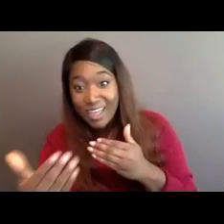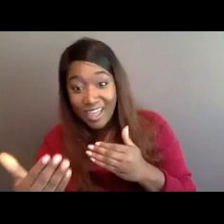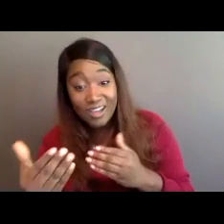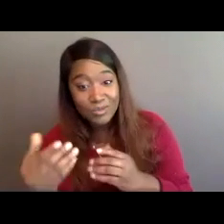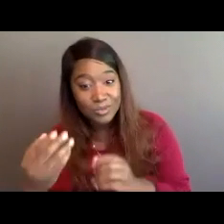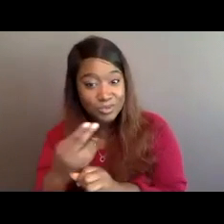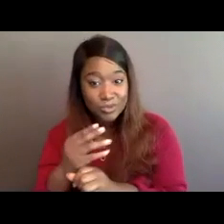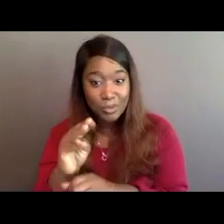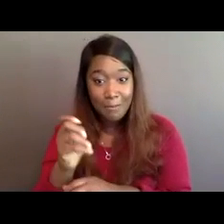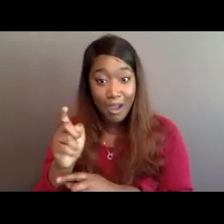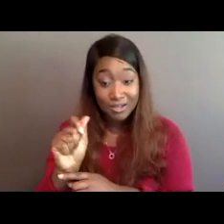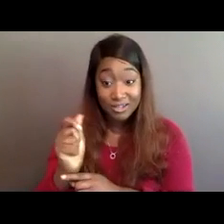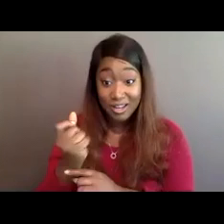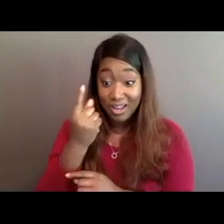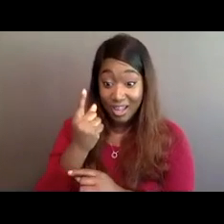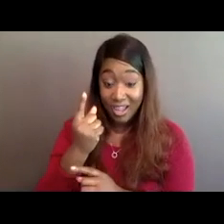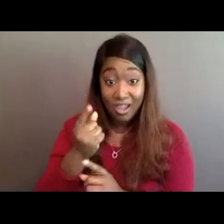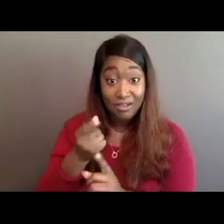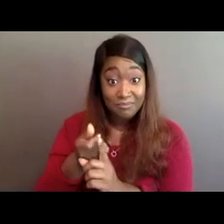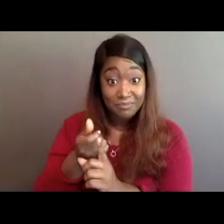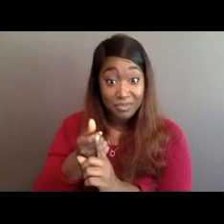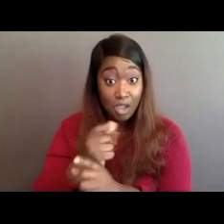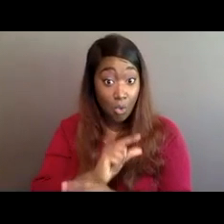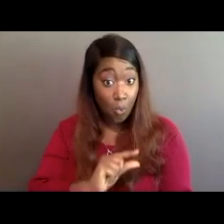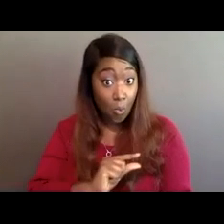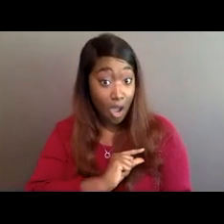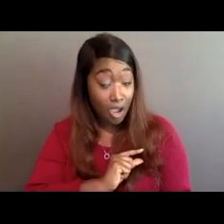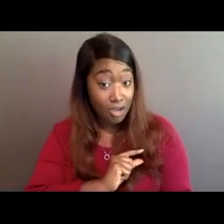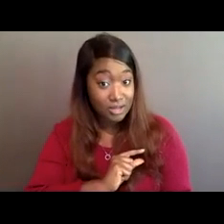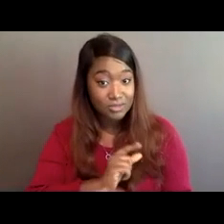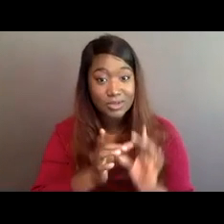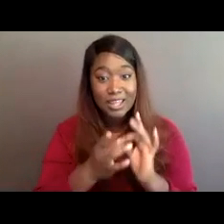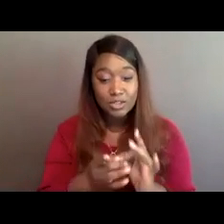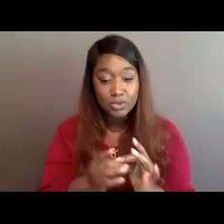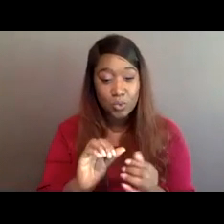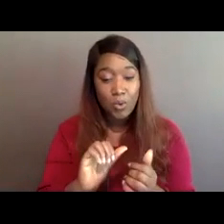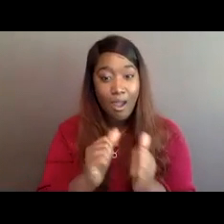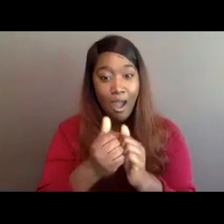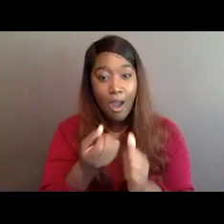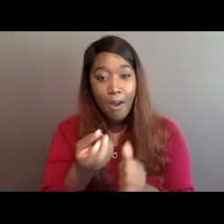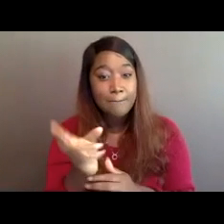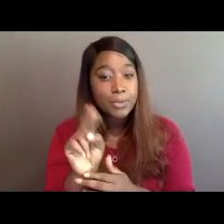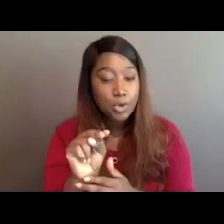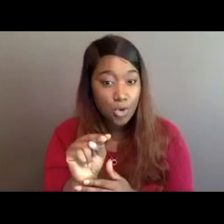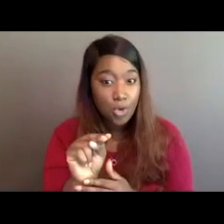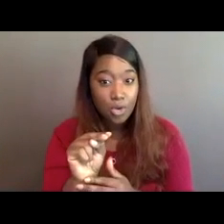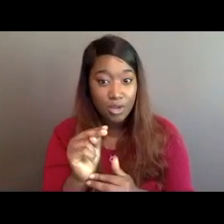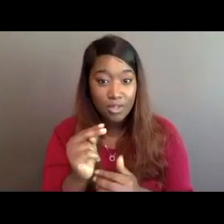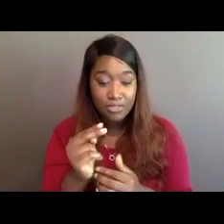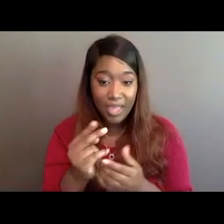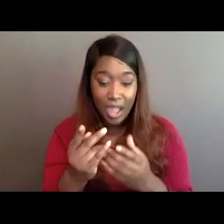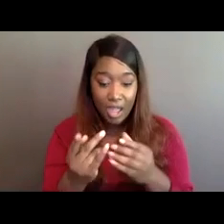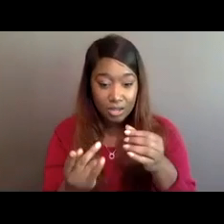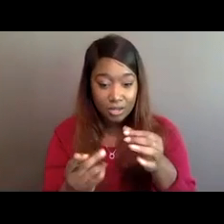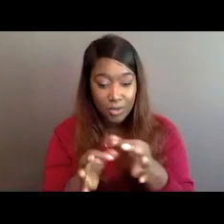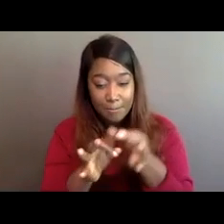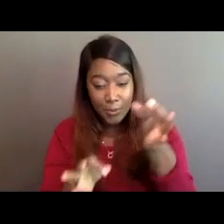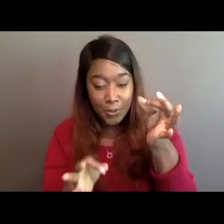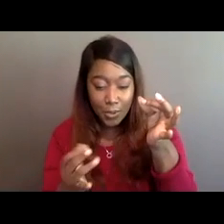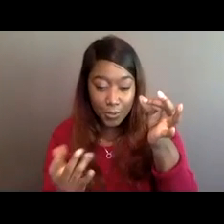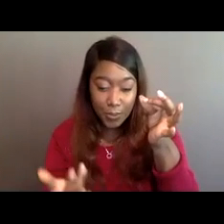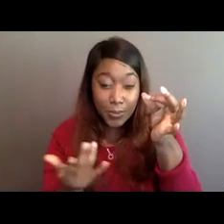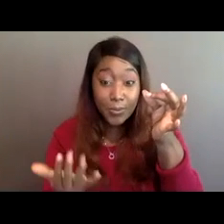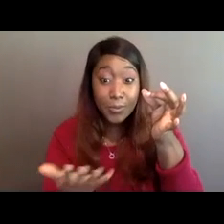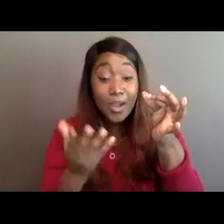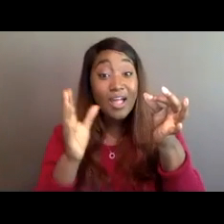of moxa is that the way that it burns is so, penetrates to such a depth. It is in